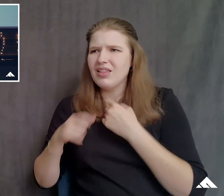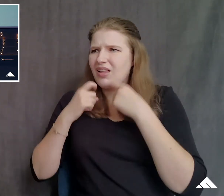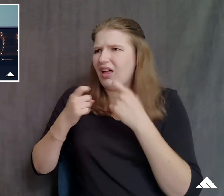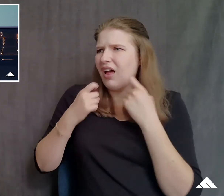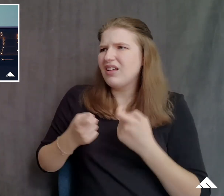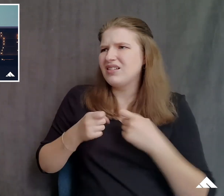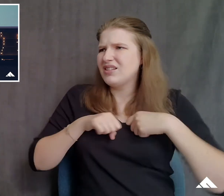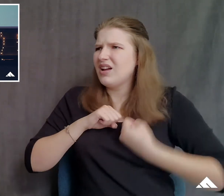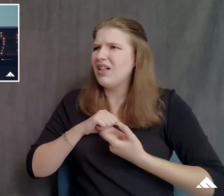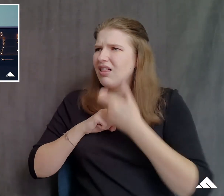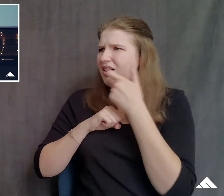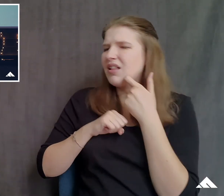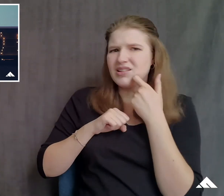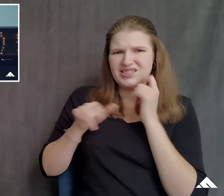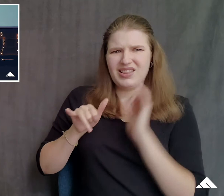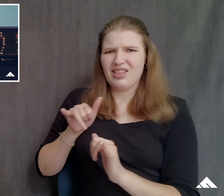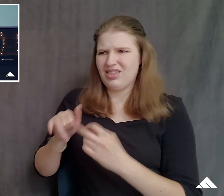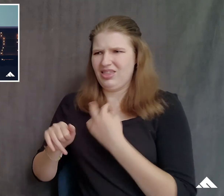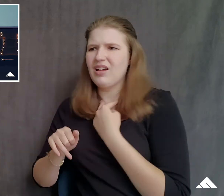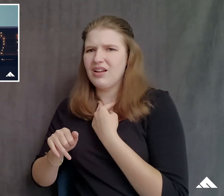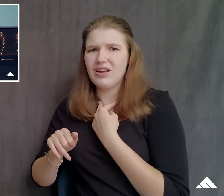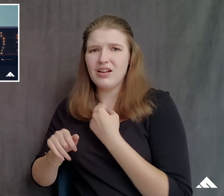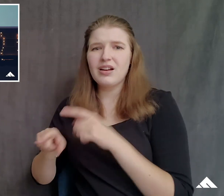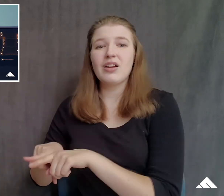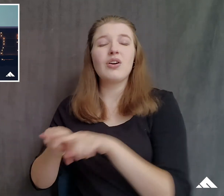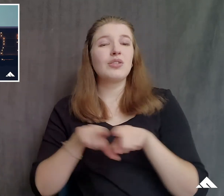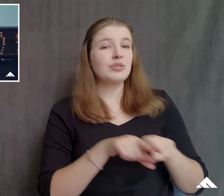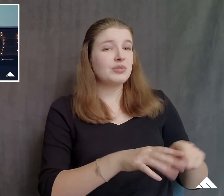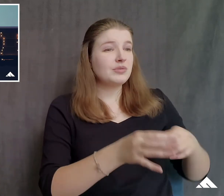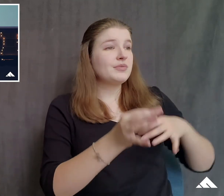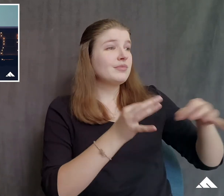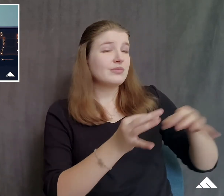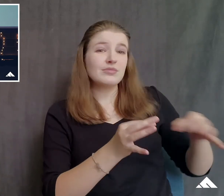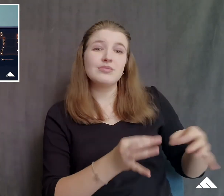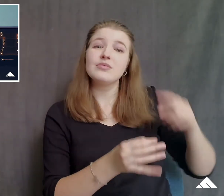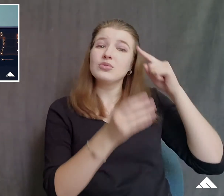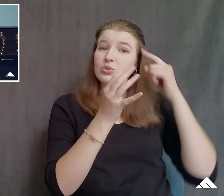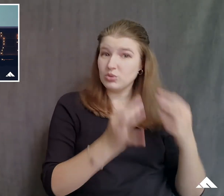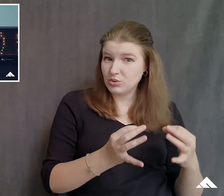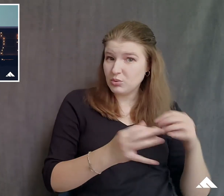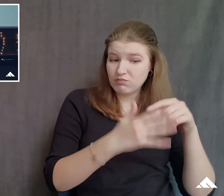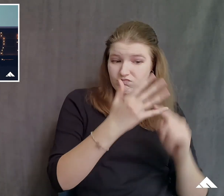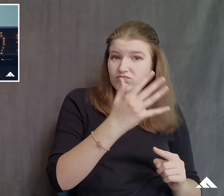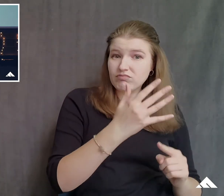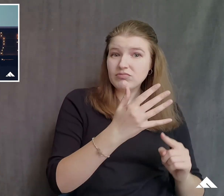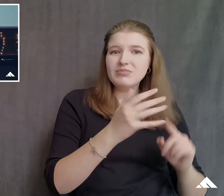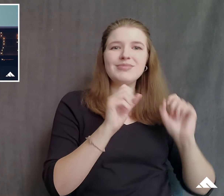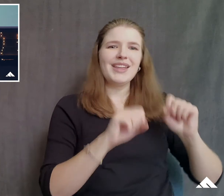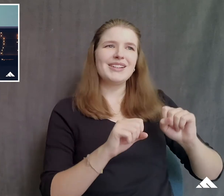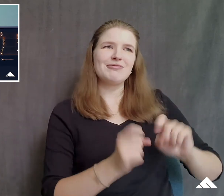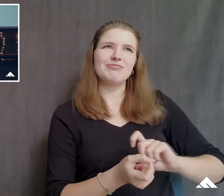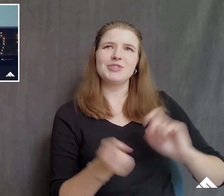locked in. And then we've been talking about choices that we can make, making